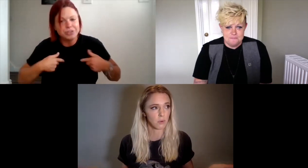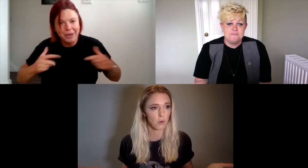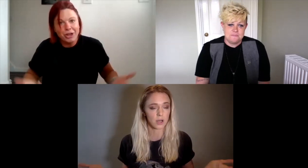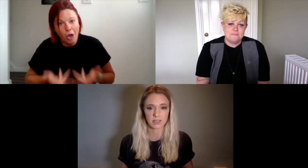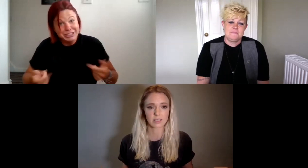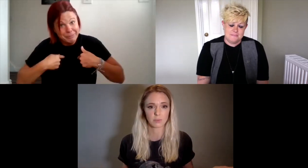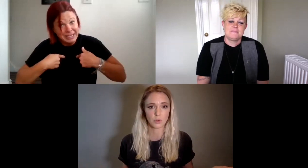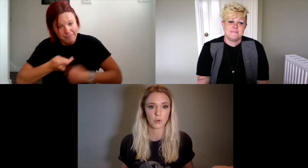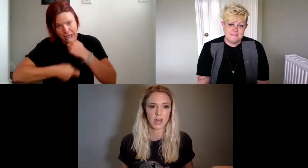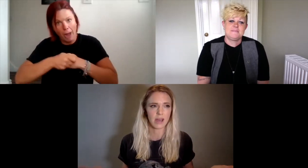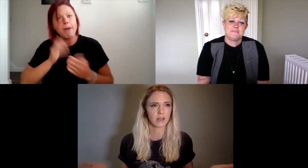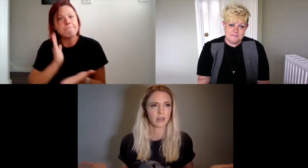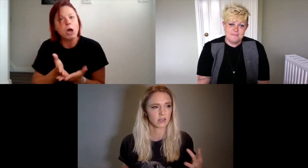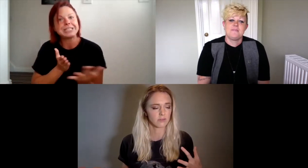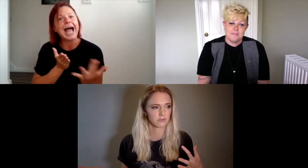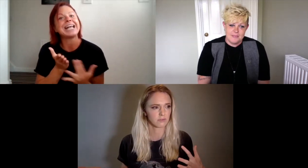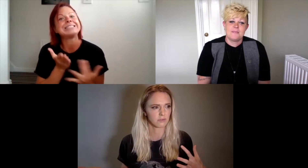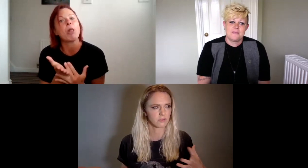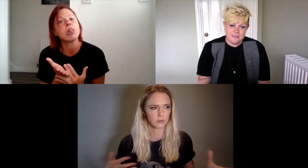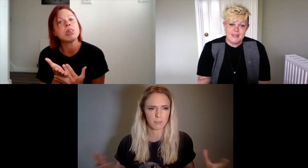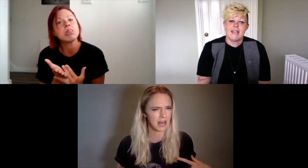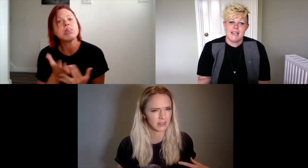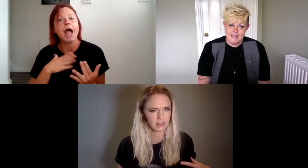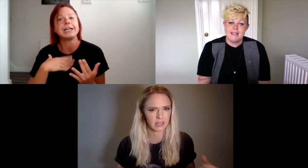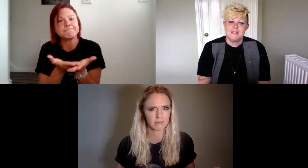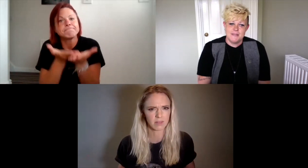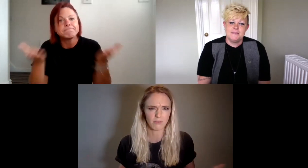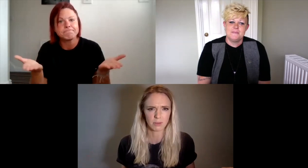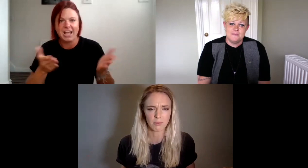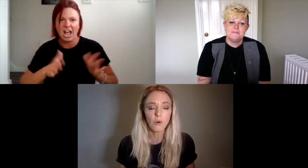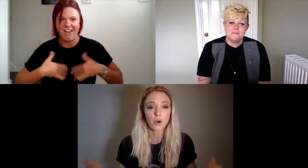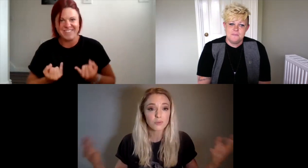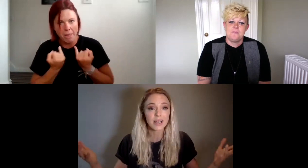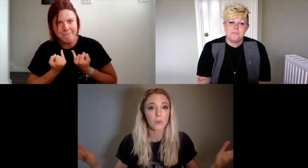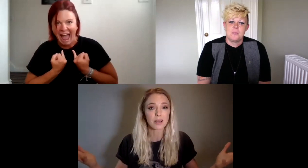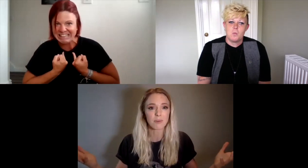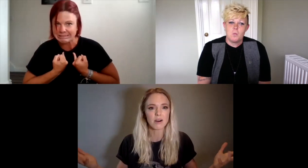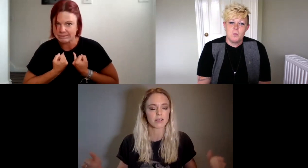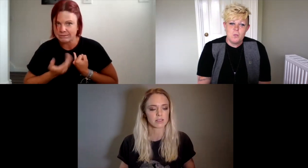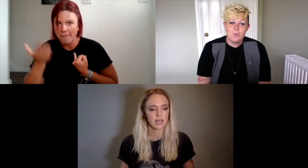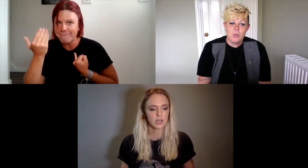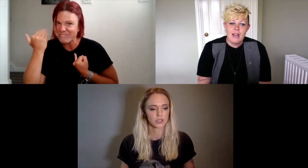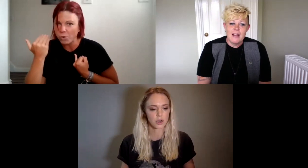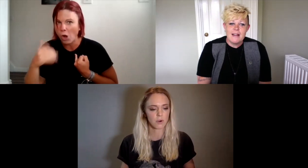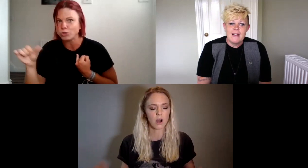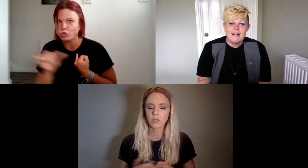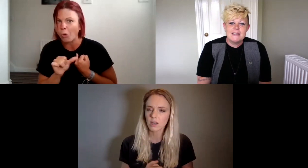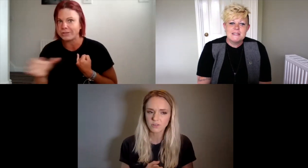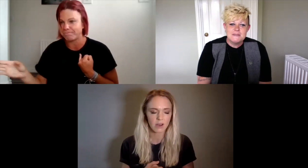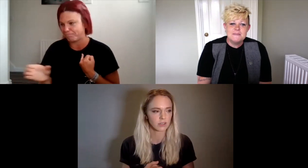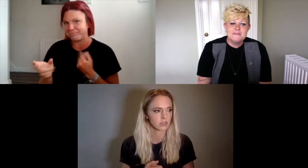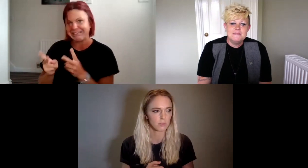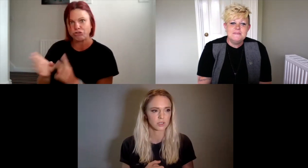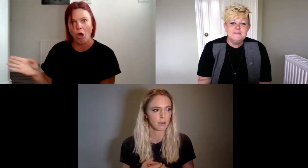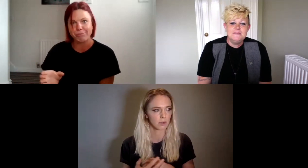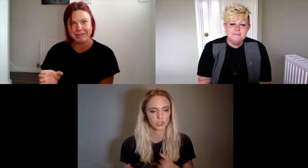even more accessible. And I kind of feel a bit bad that they haven't been before. It's really opening my eyes. So I would love to